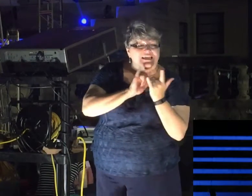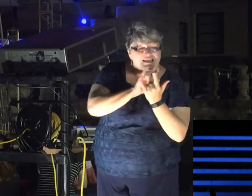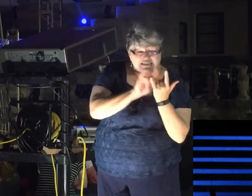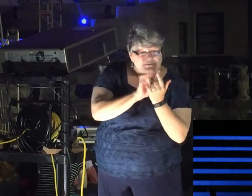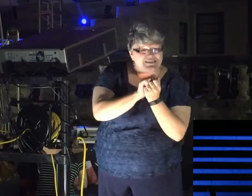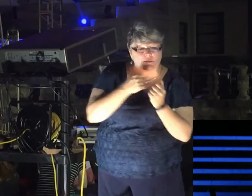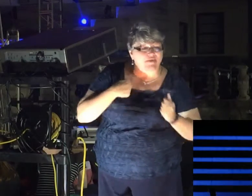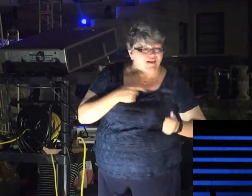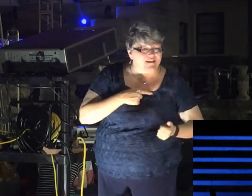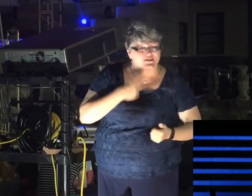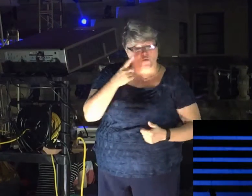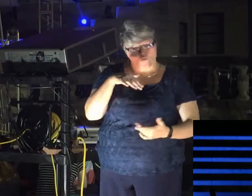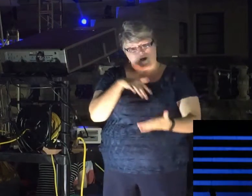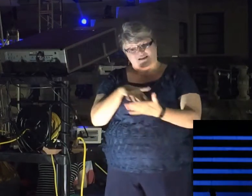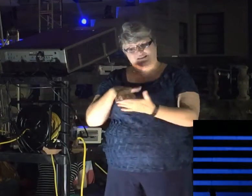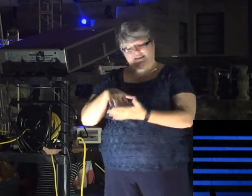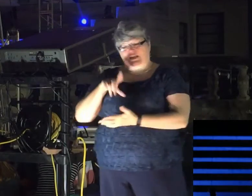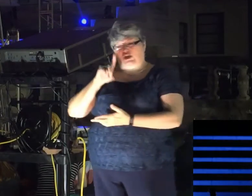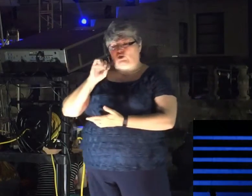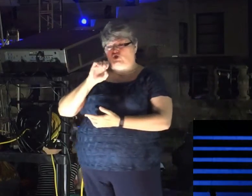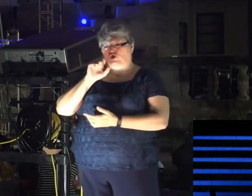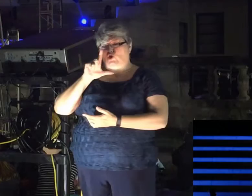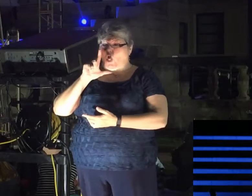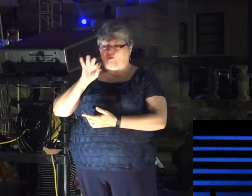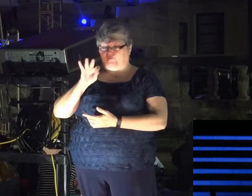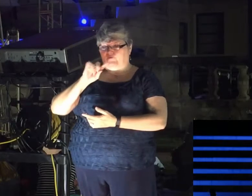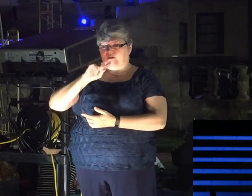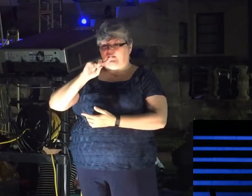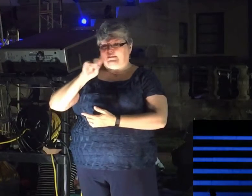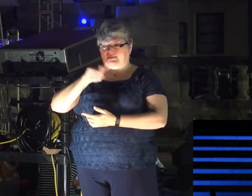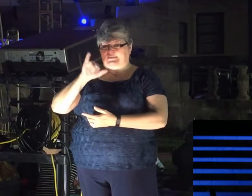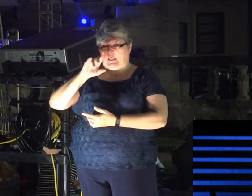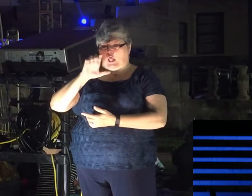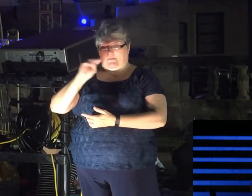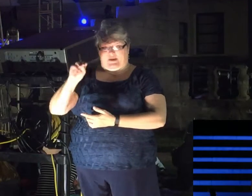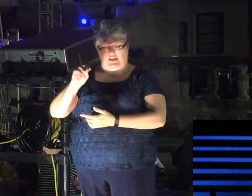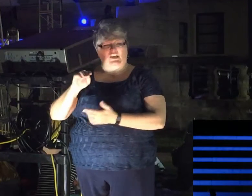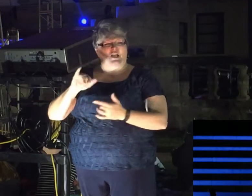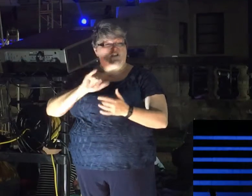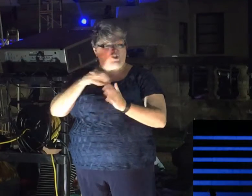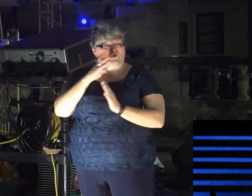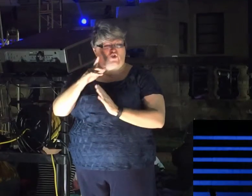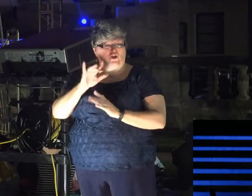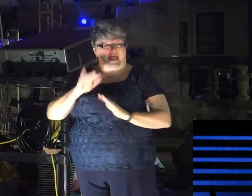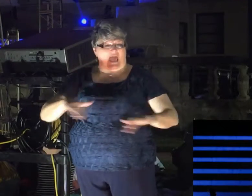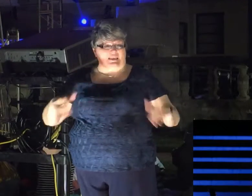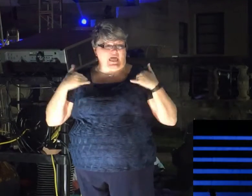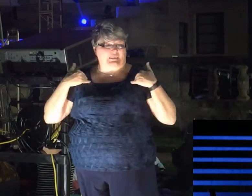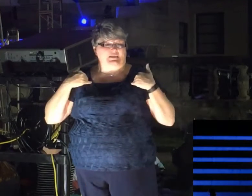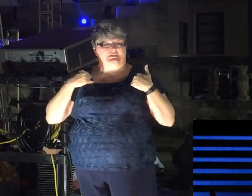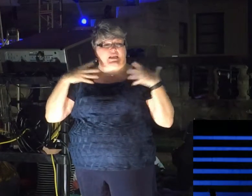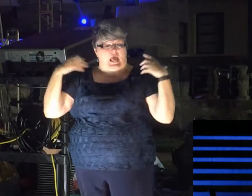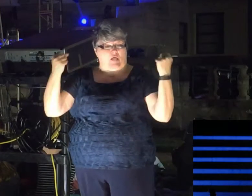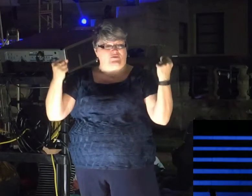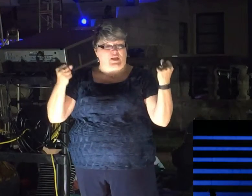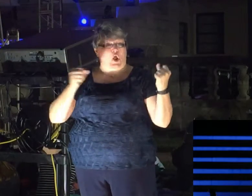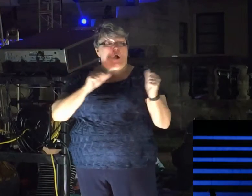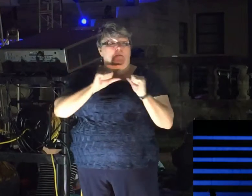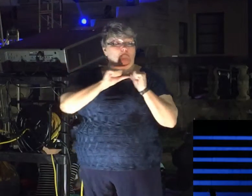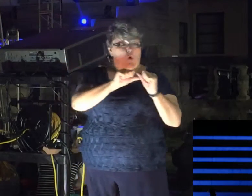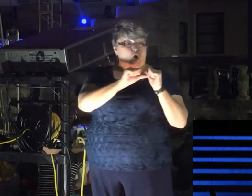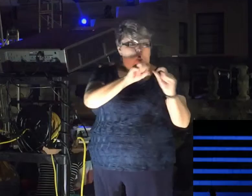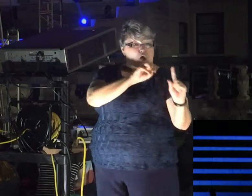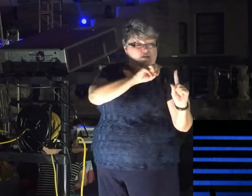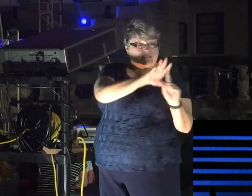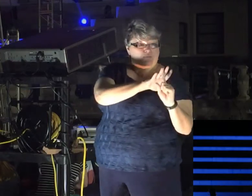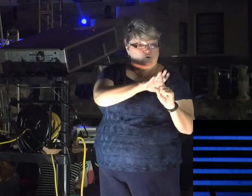us. One study by Dolph Zillman in the Journal of Adolescent Health said prolonged exposure to pornography